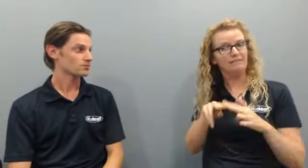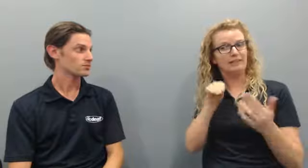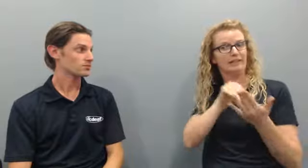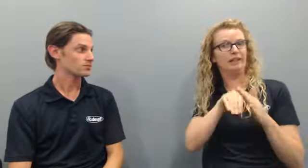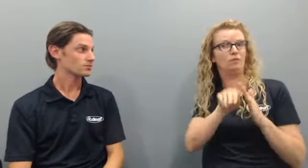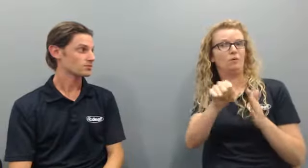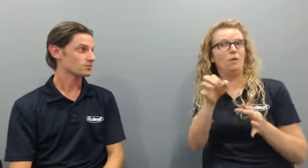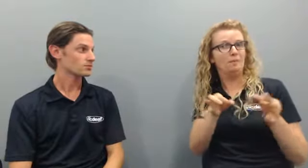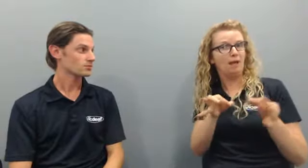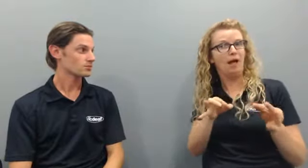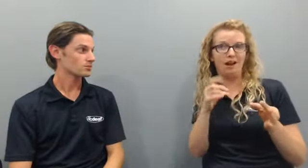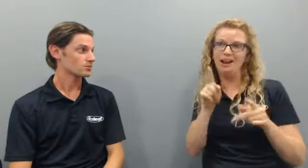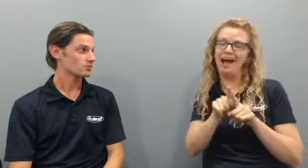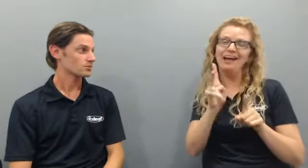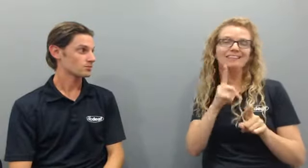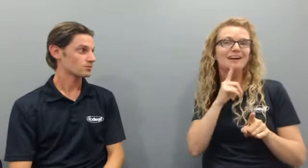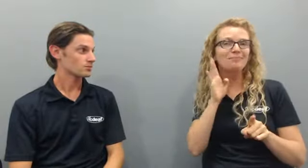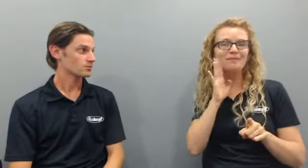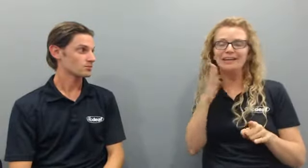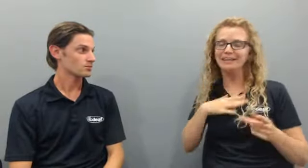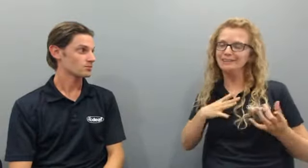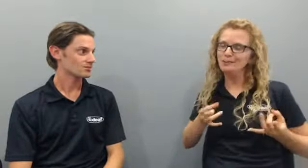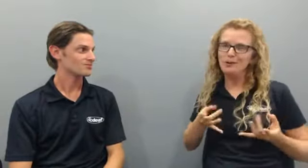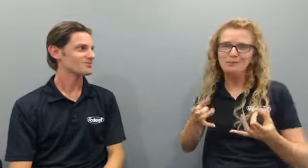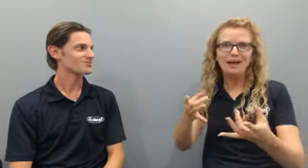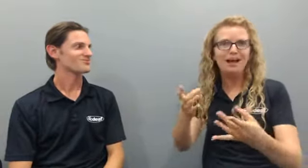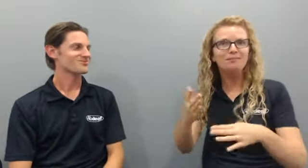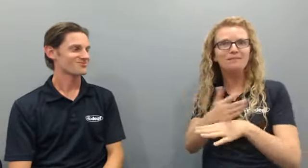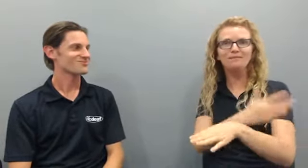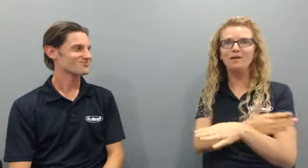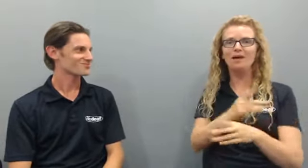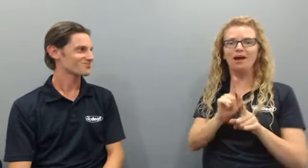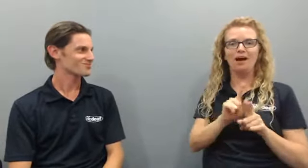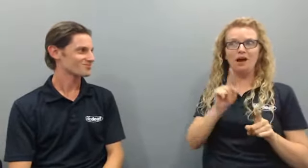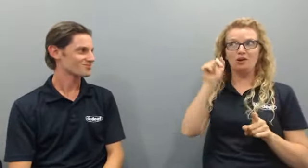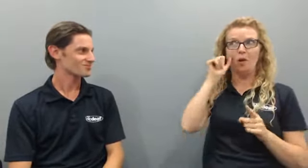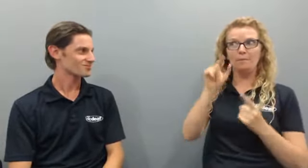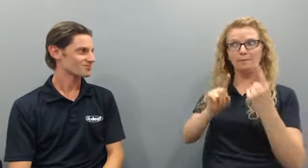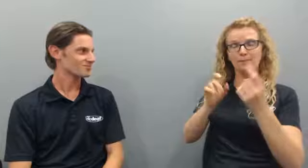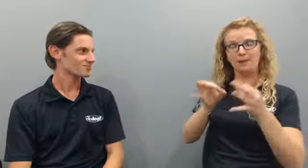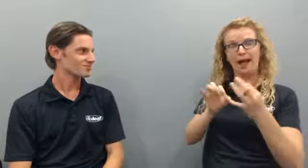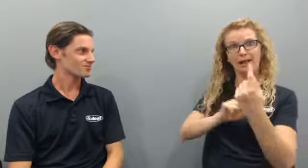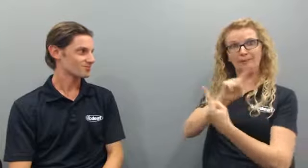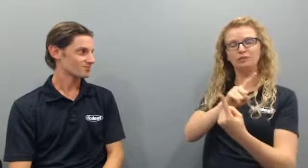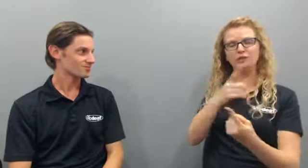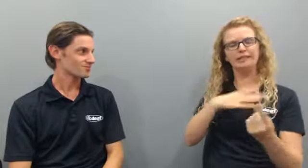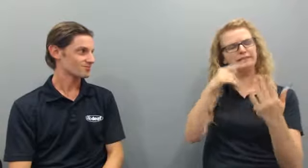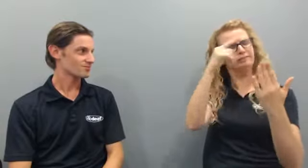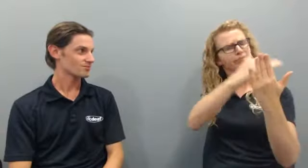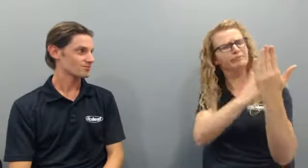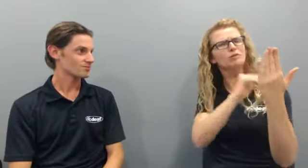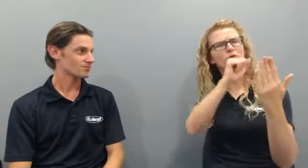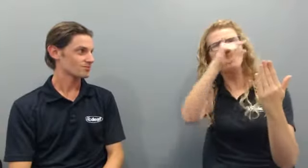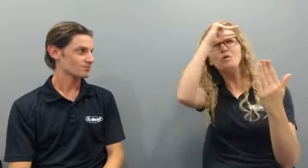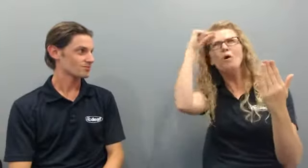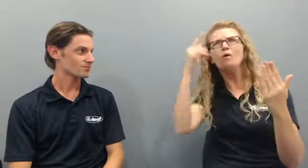We believe it can. If it's in your plan, like I've said earlier, you need to be very well prepared. So make sure you